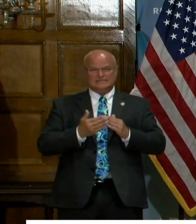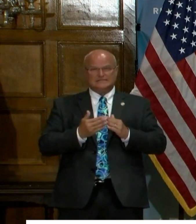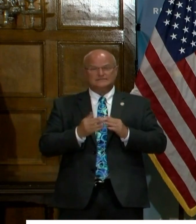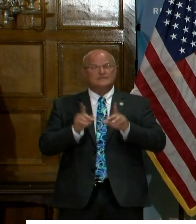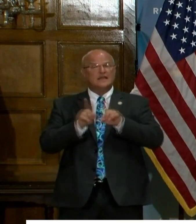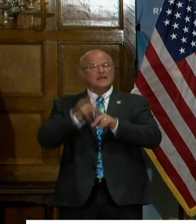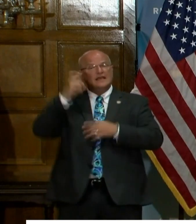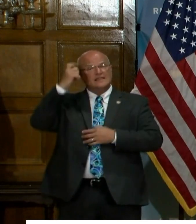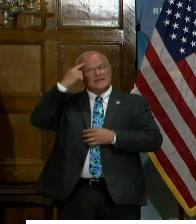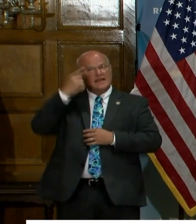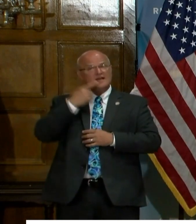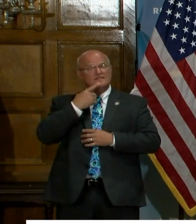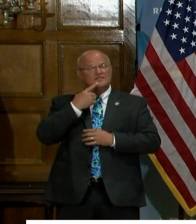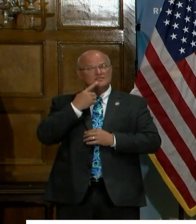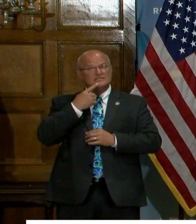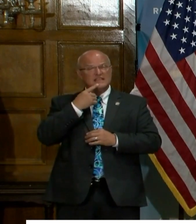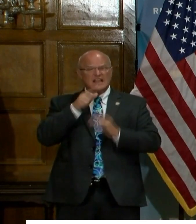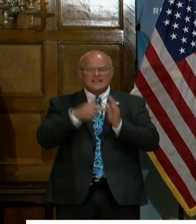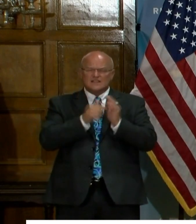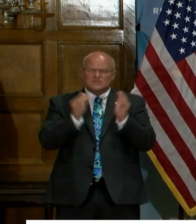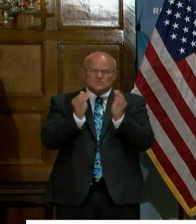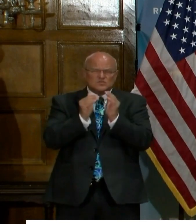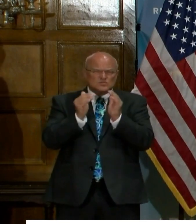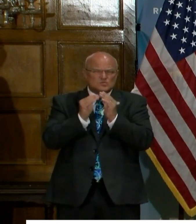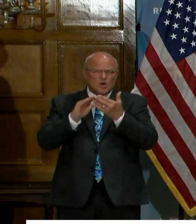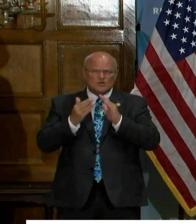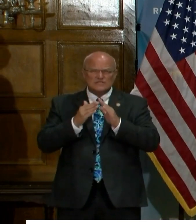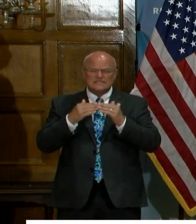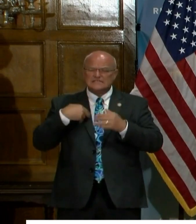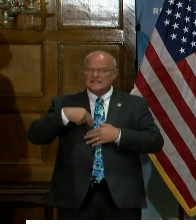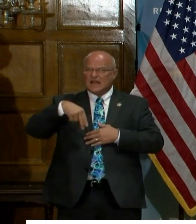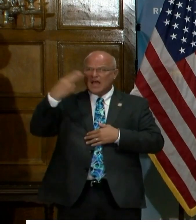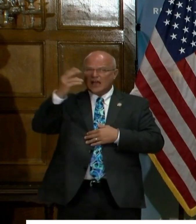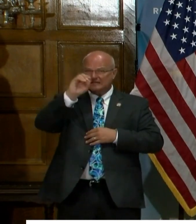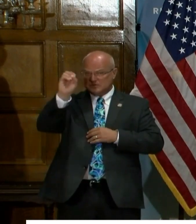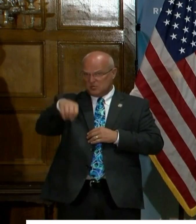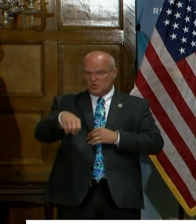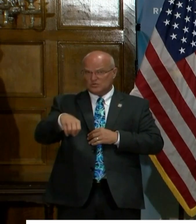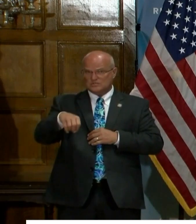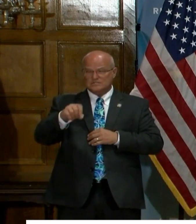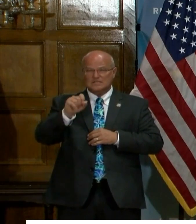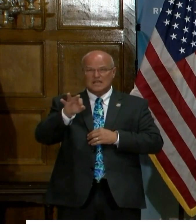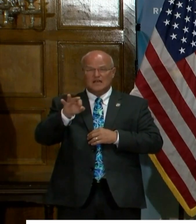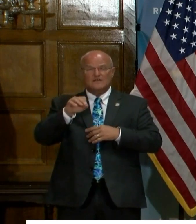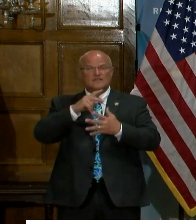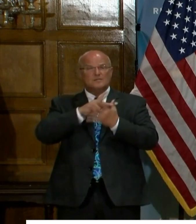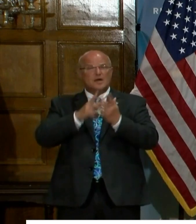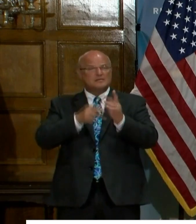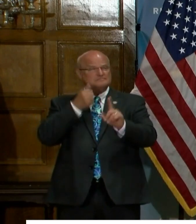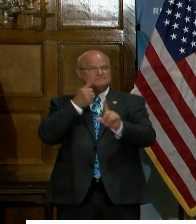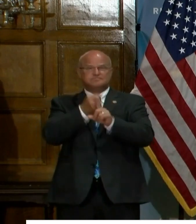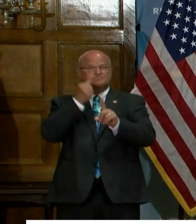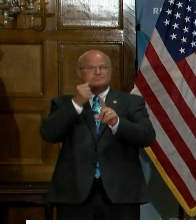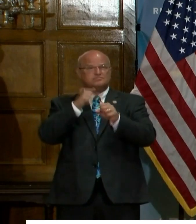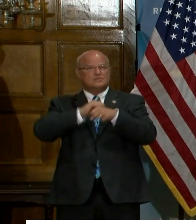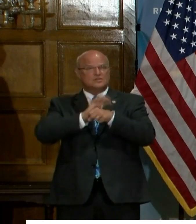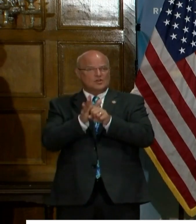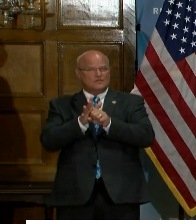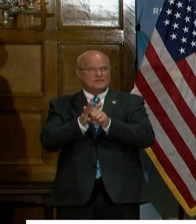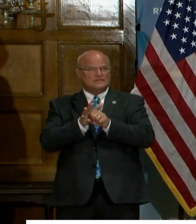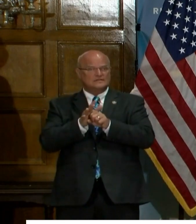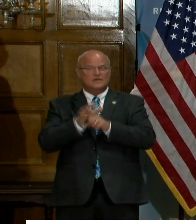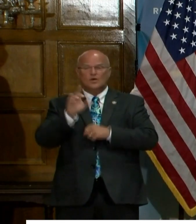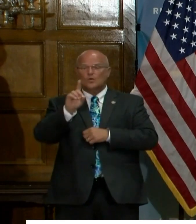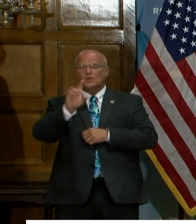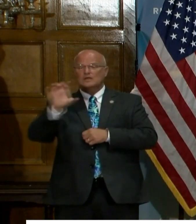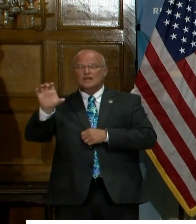the governor mentioned, these are small communities that have the highest proportion of their population that's been infected. There are